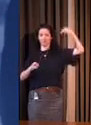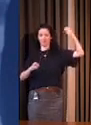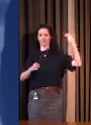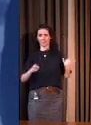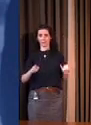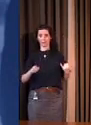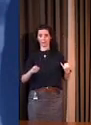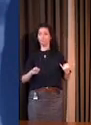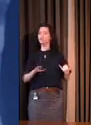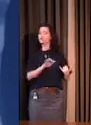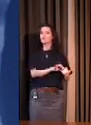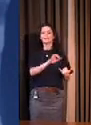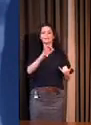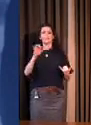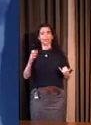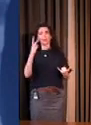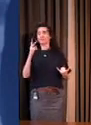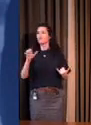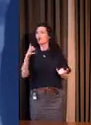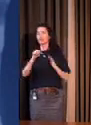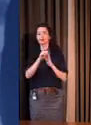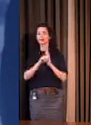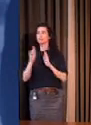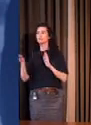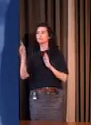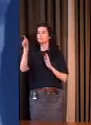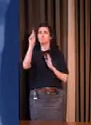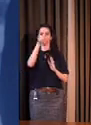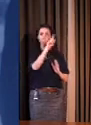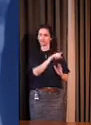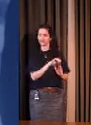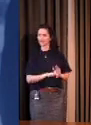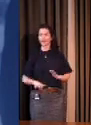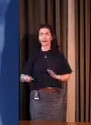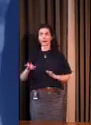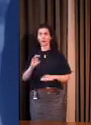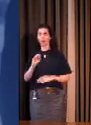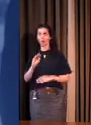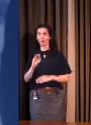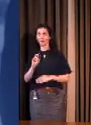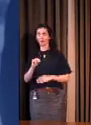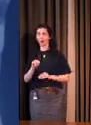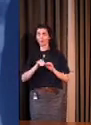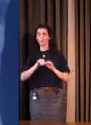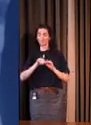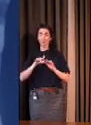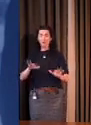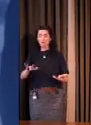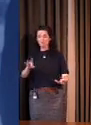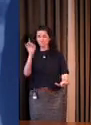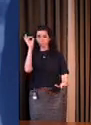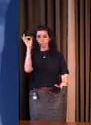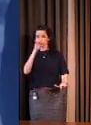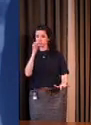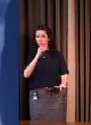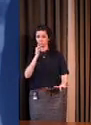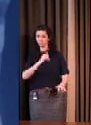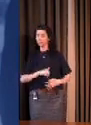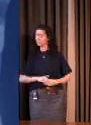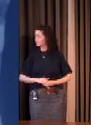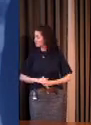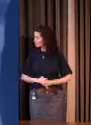with what is being seen nationally. This Omicron variant has just taken the country by storm very, very